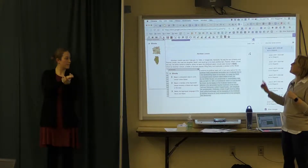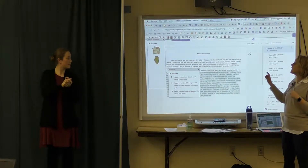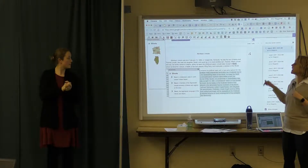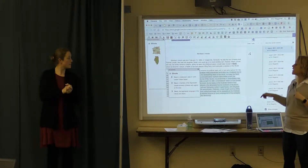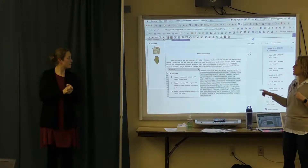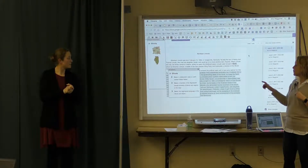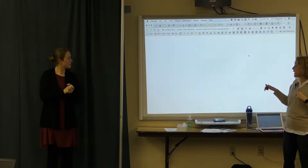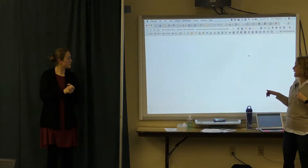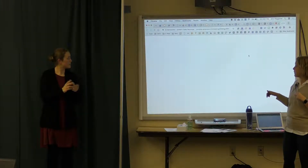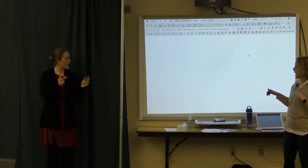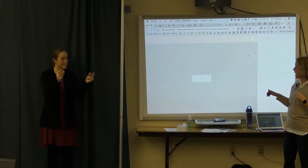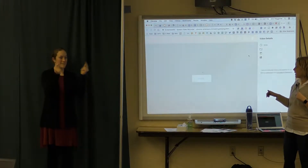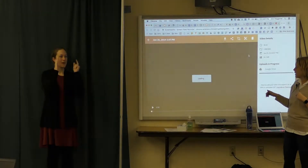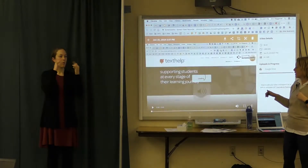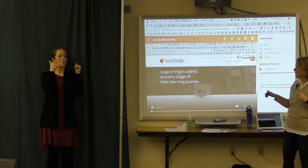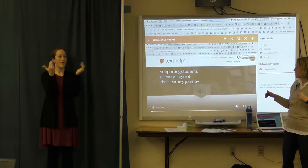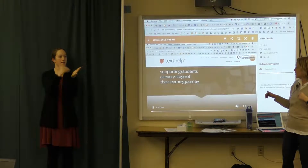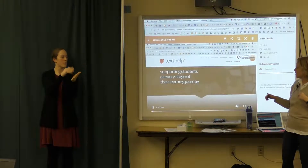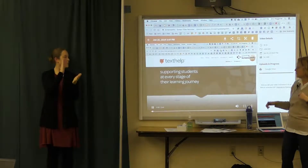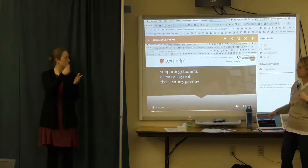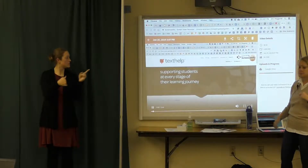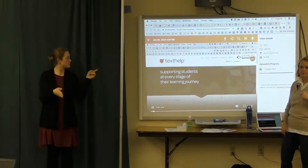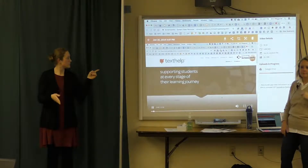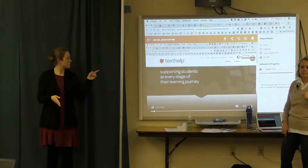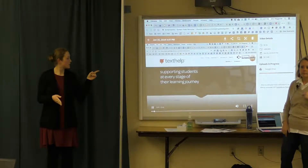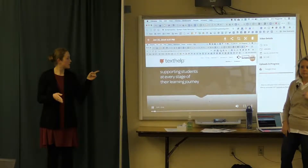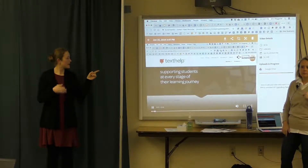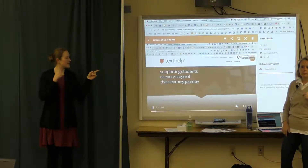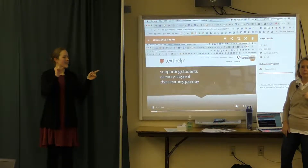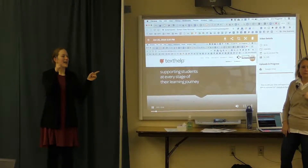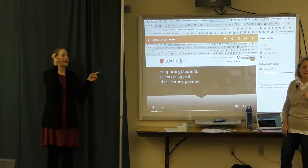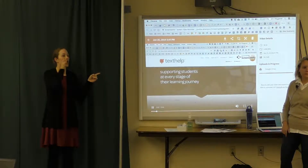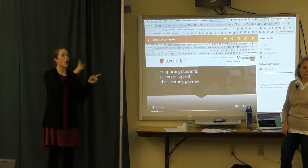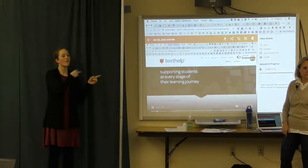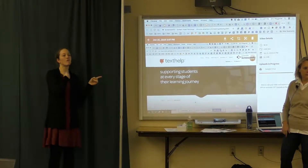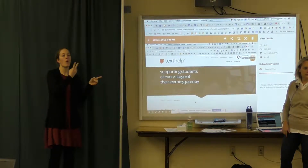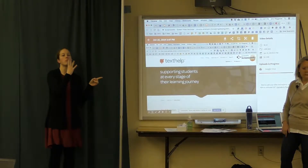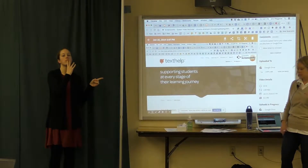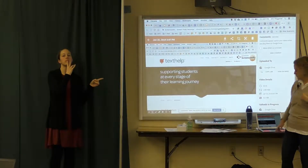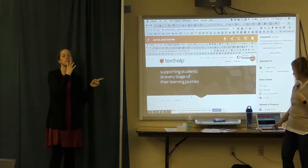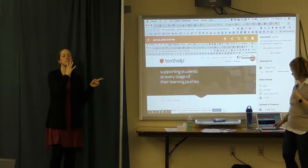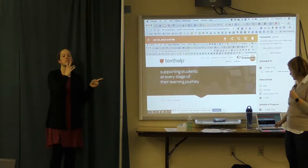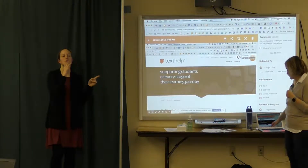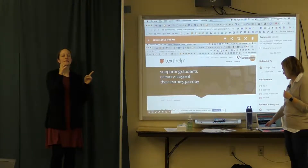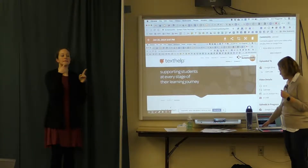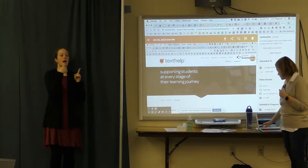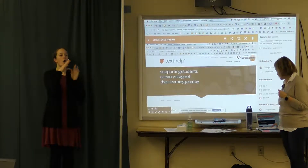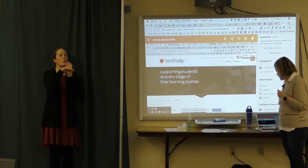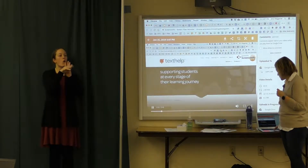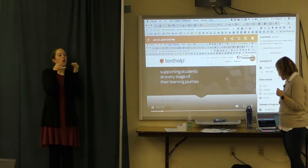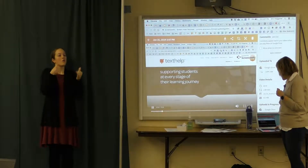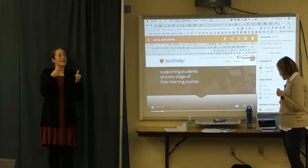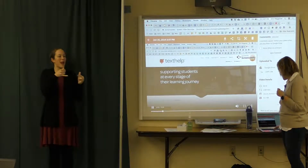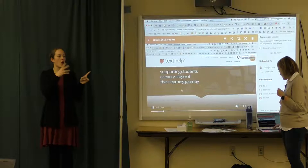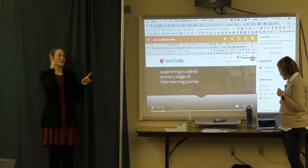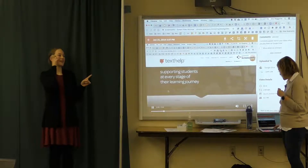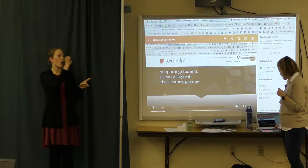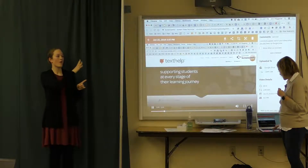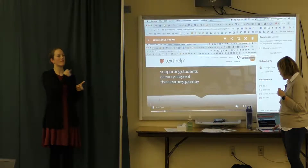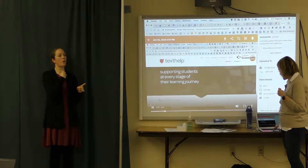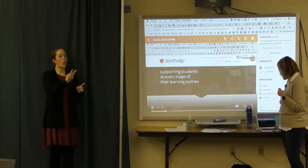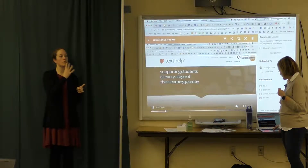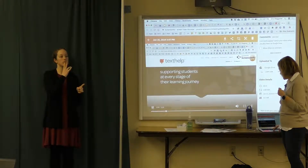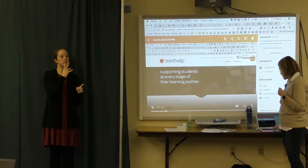It's immediately gonna start playing it back. 3, 2, 1. It's recording right now. I can pull up